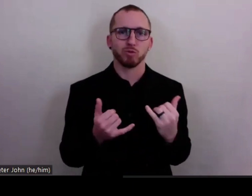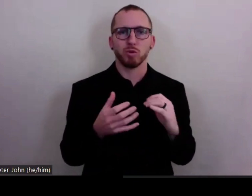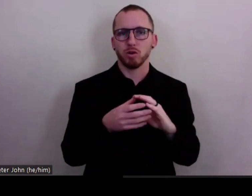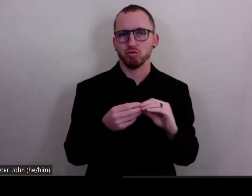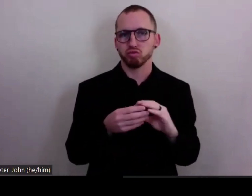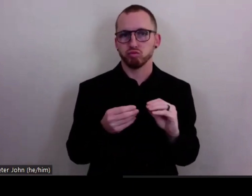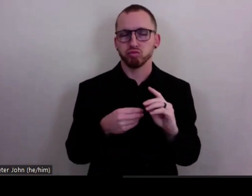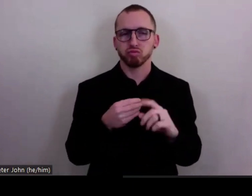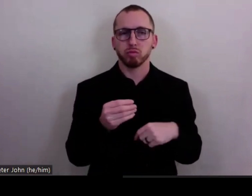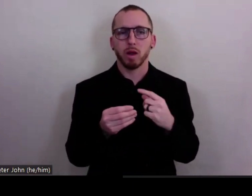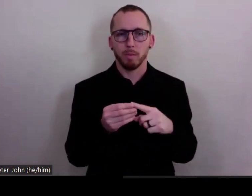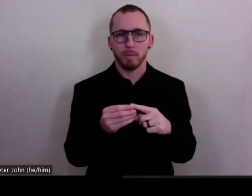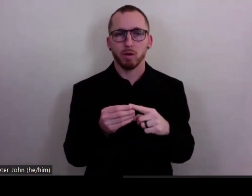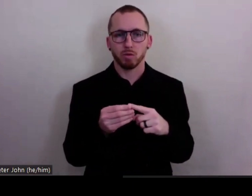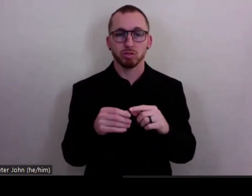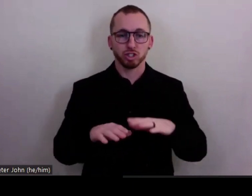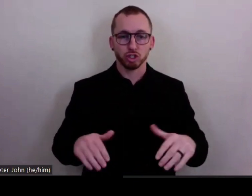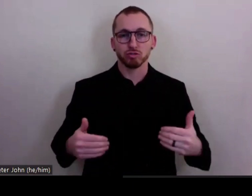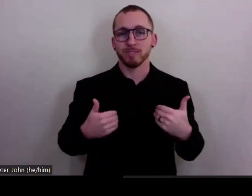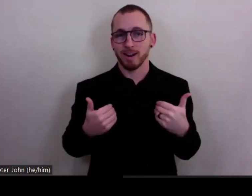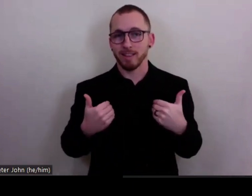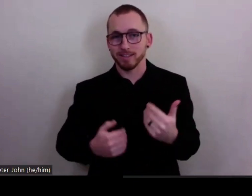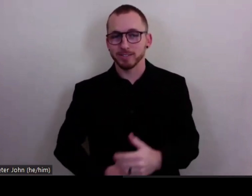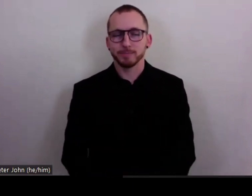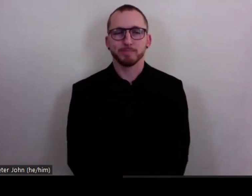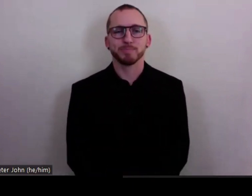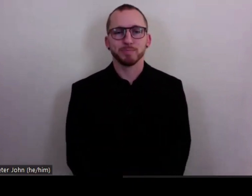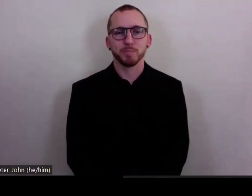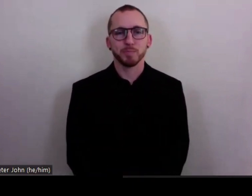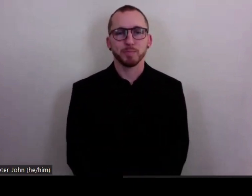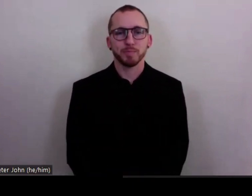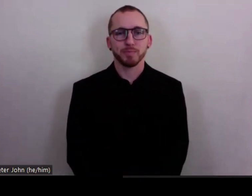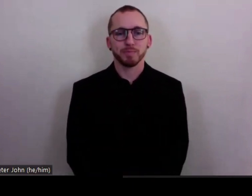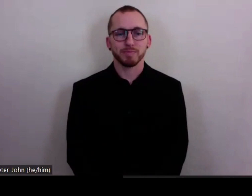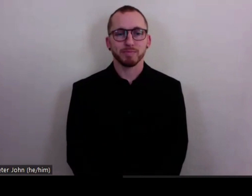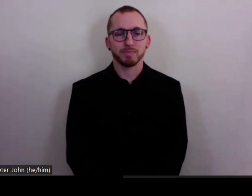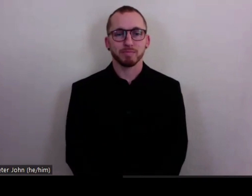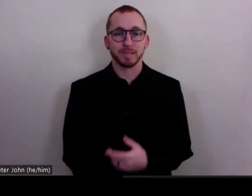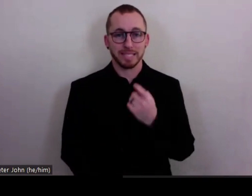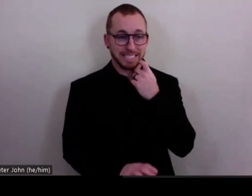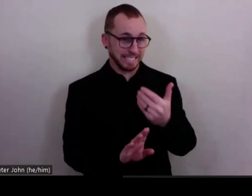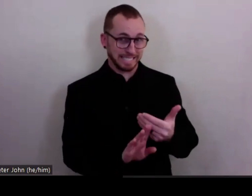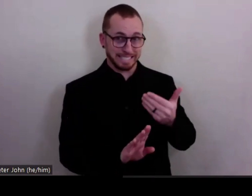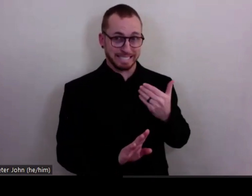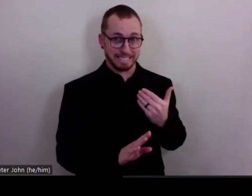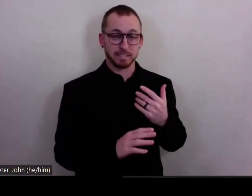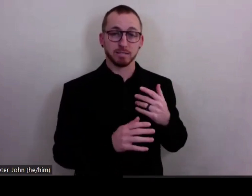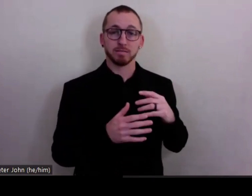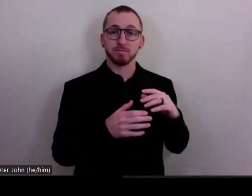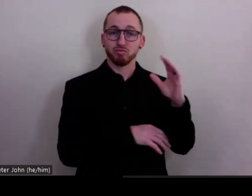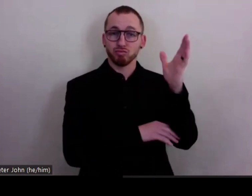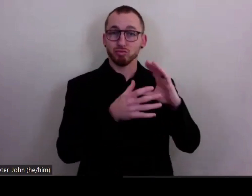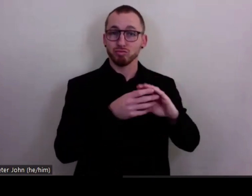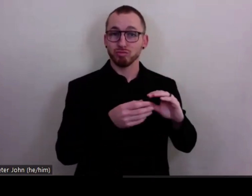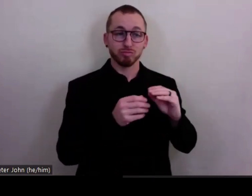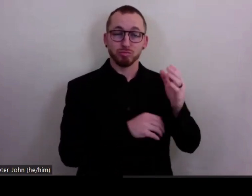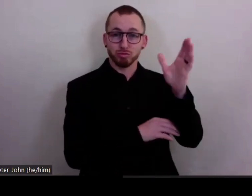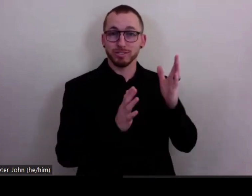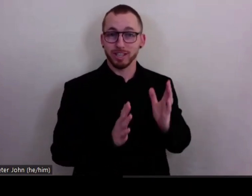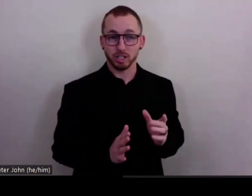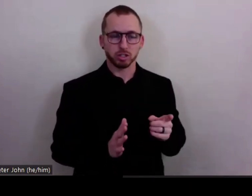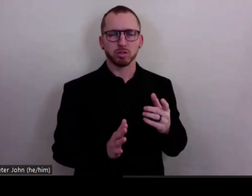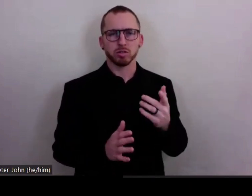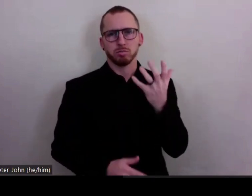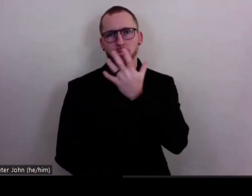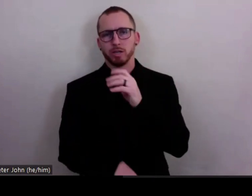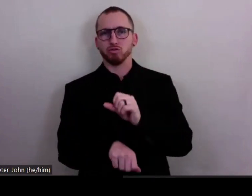about children and adolescents. And Latrice did such an amazing job of keying us up for the early childhood. And